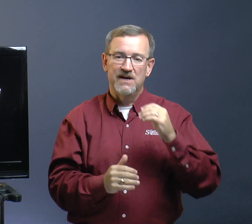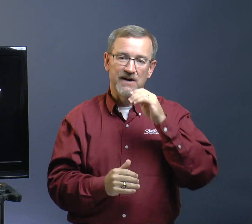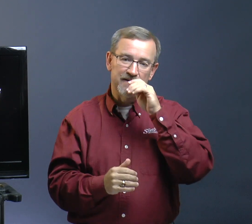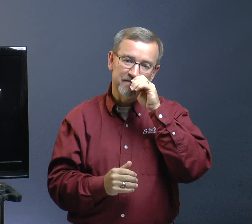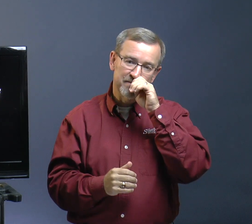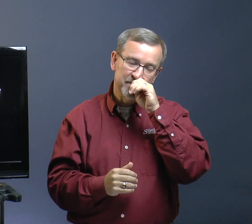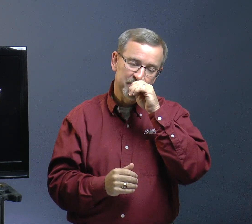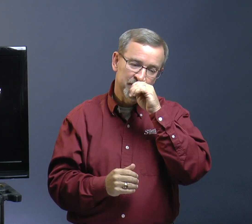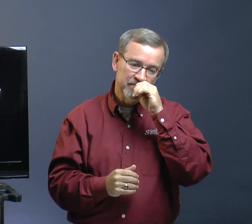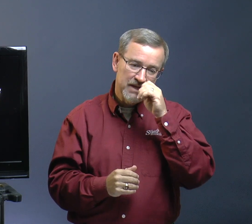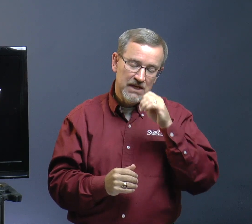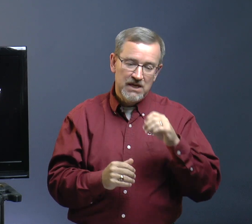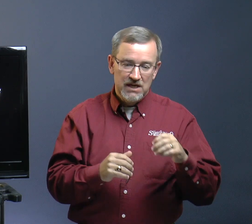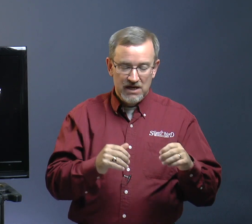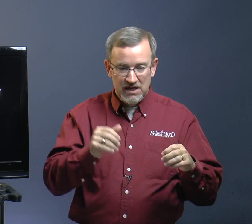God.